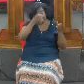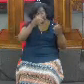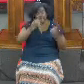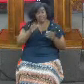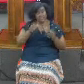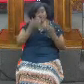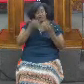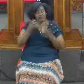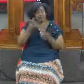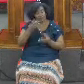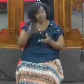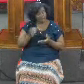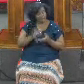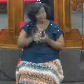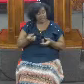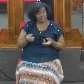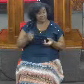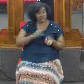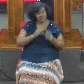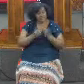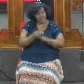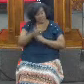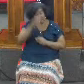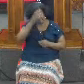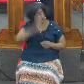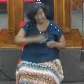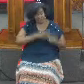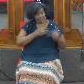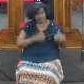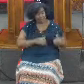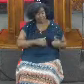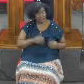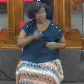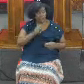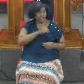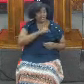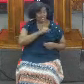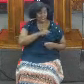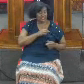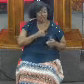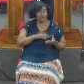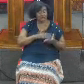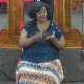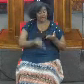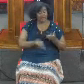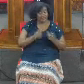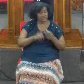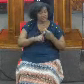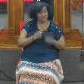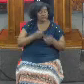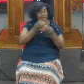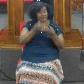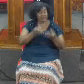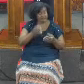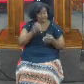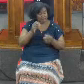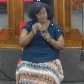the one thing that can change a man's heart. We have been guilty of failing to spread the one